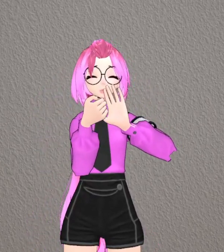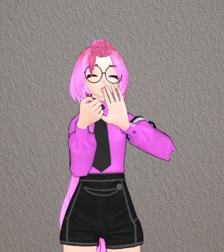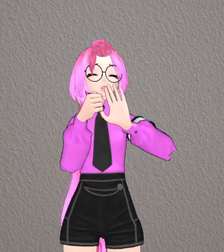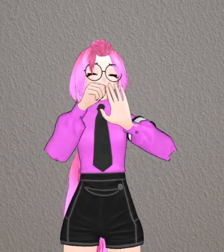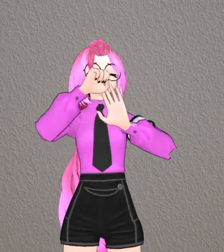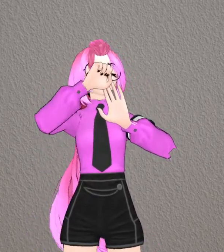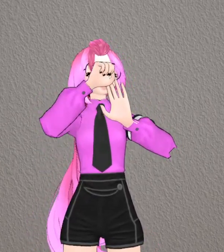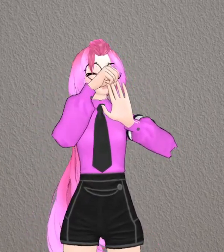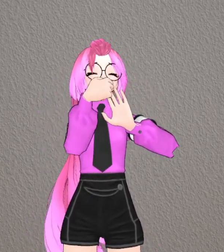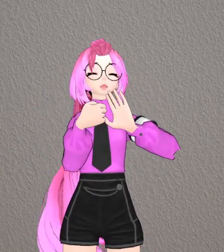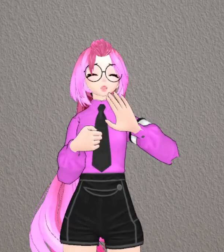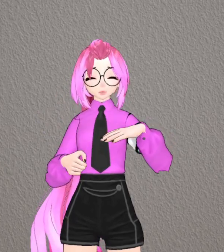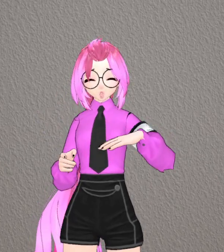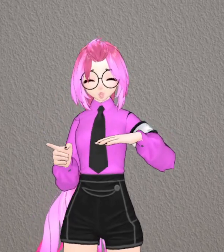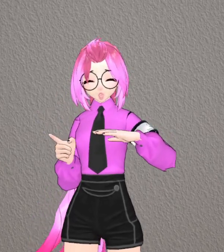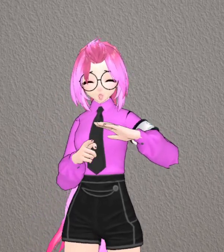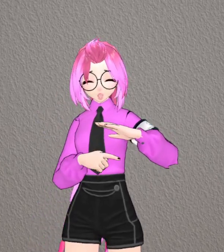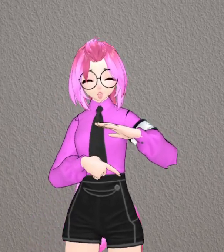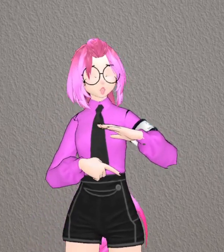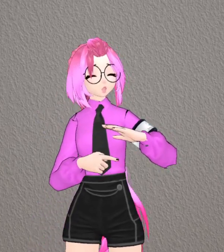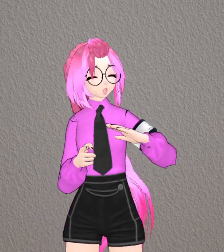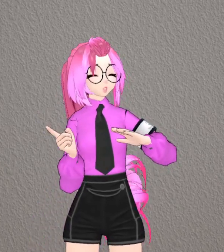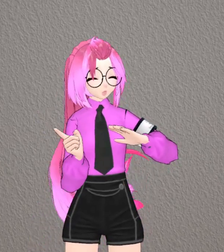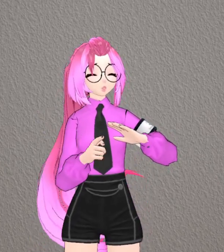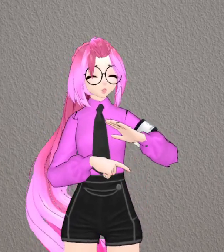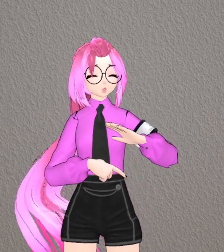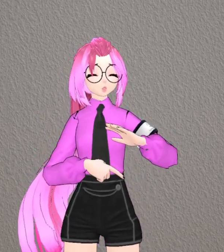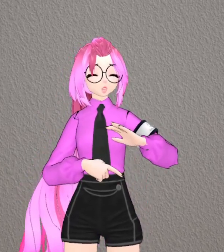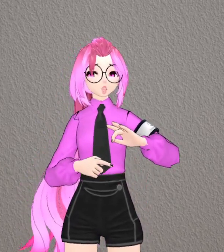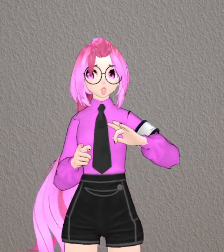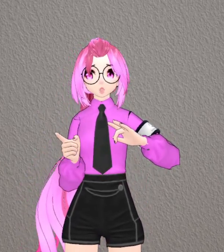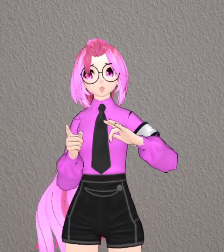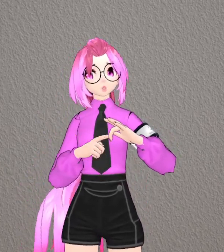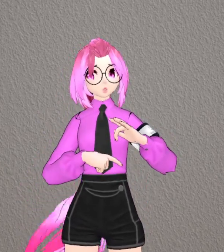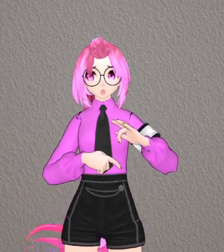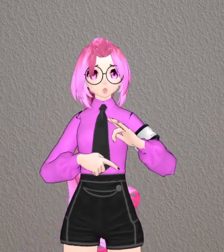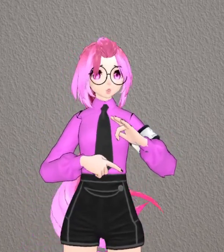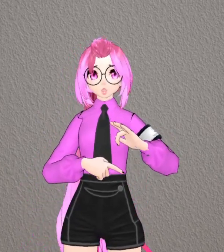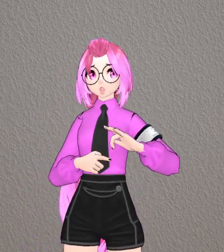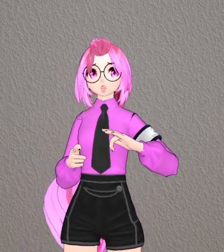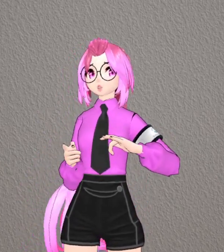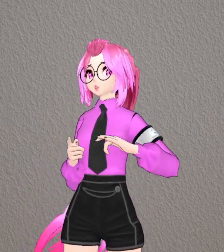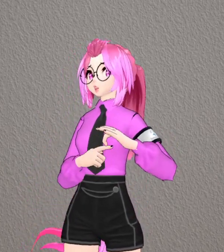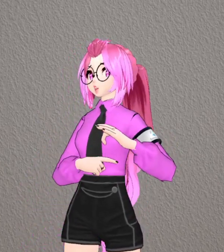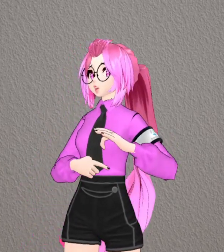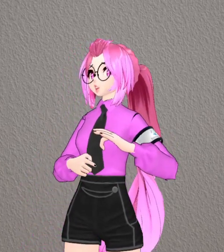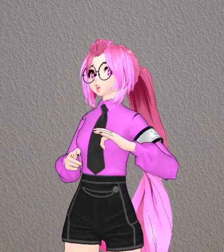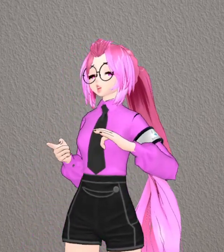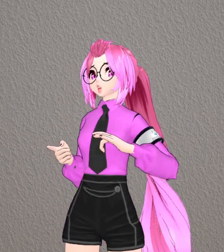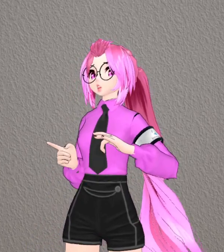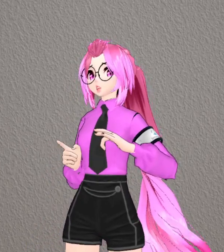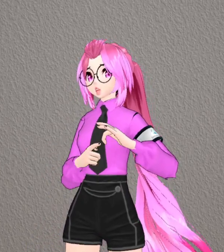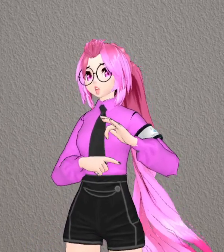pull down your middle finger and then do that. Skip. Very useful if you play Among